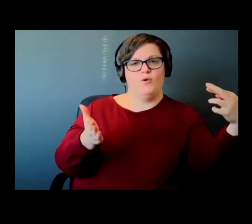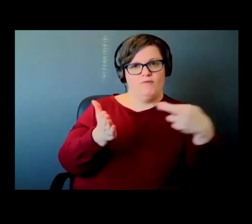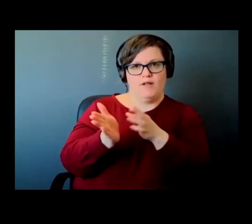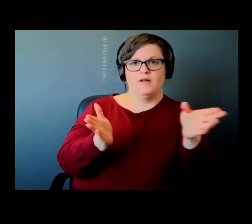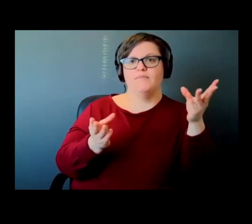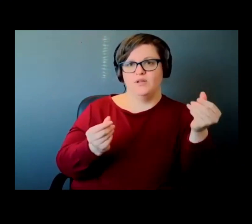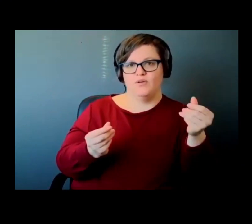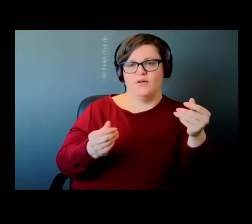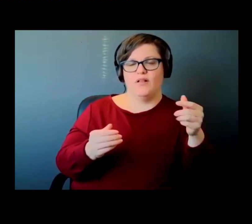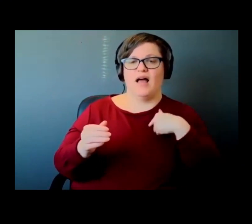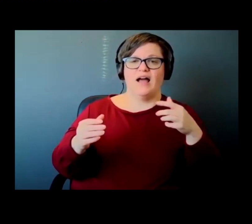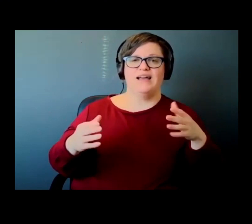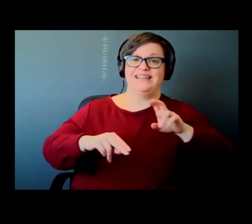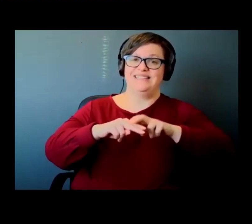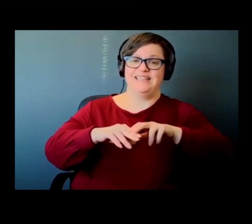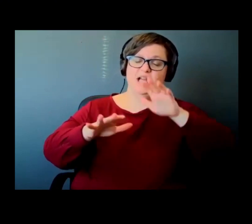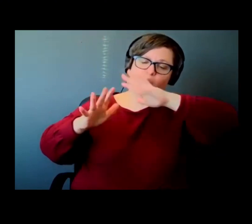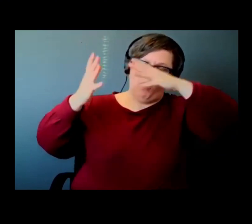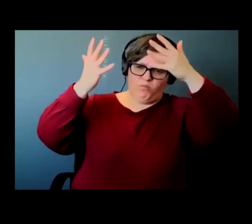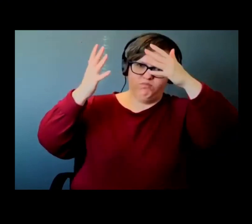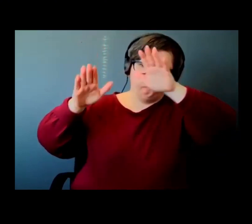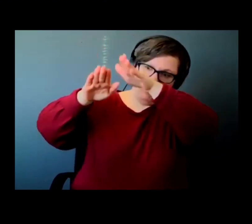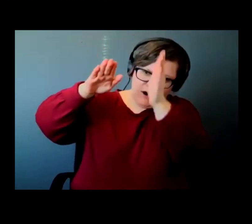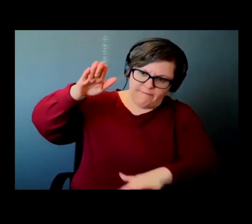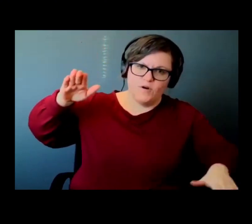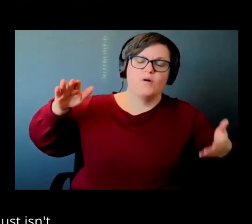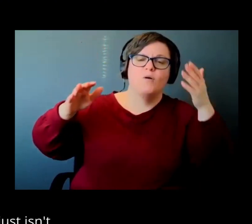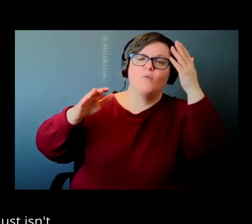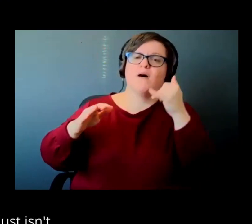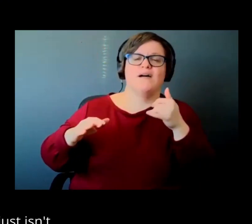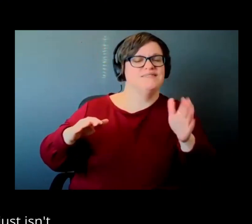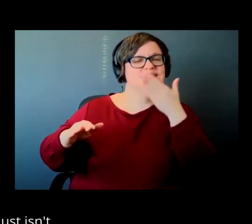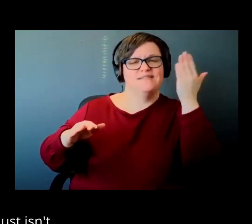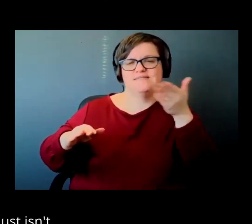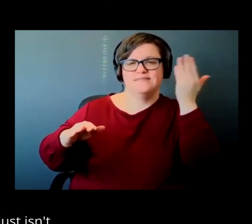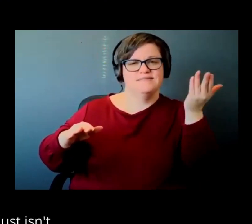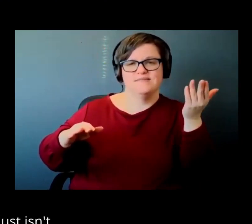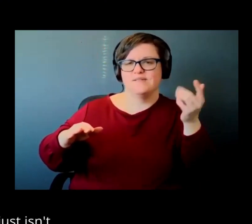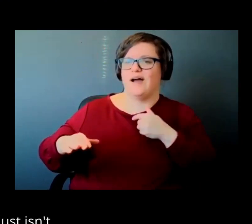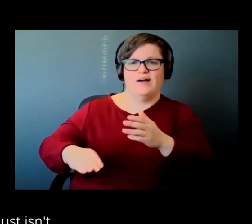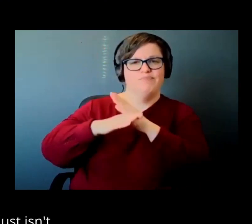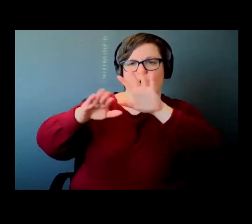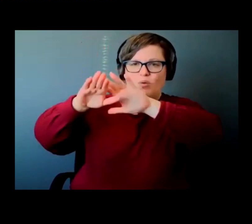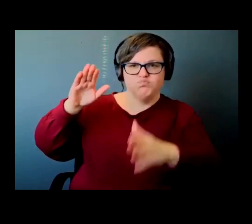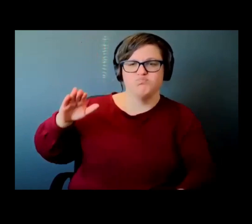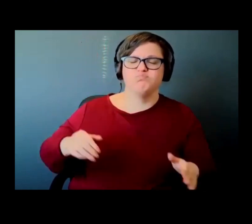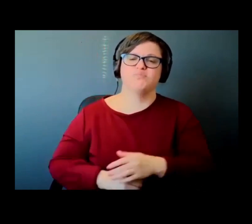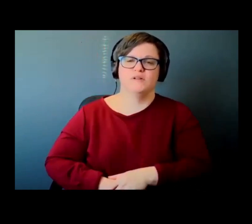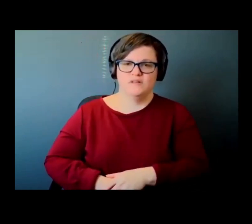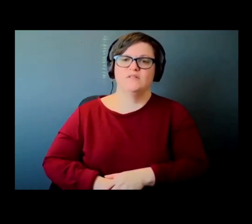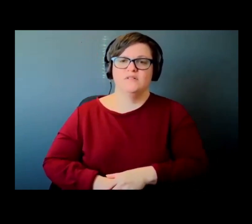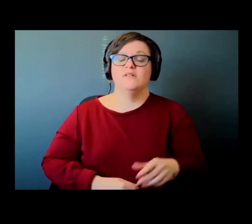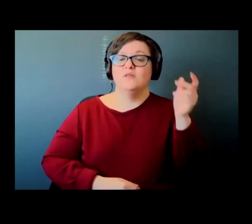I needed this seat to drive because, as you can tell, the other seat just isn't there and nothing else is. And then the